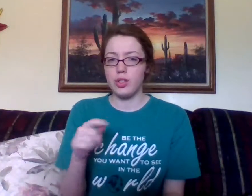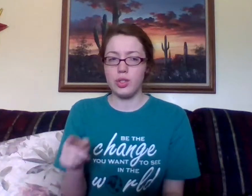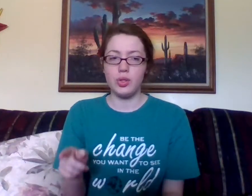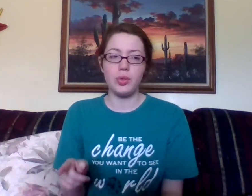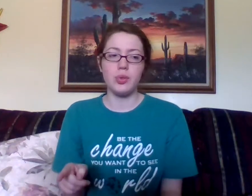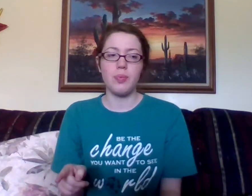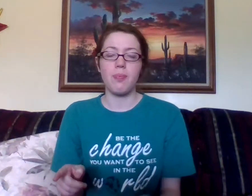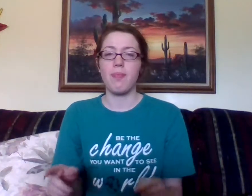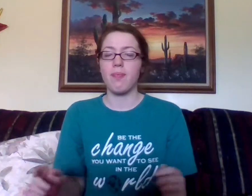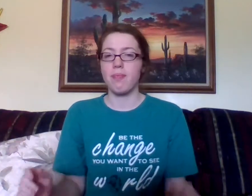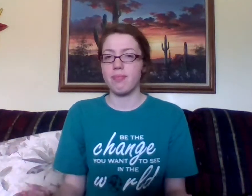to